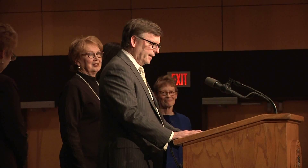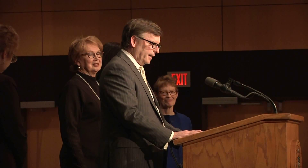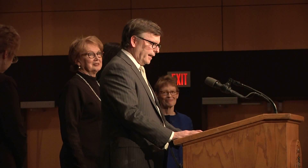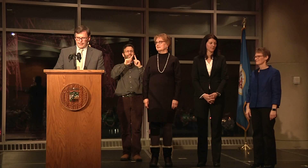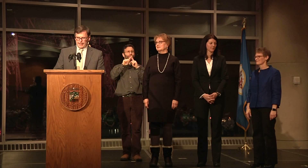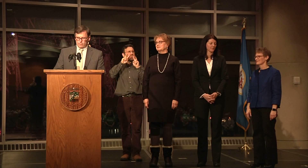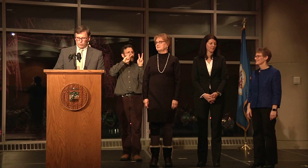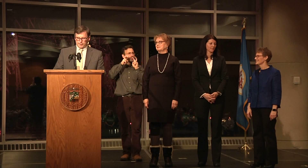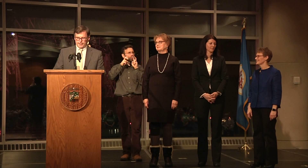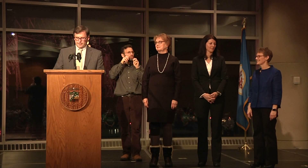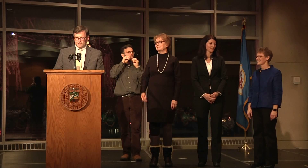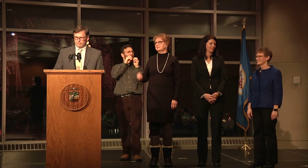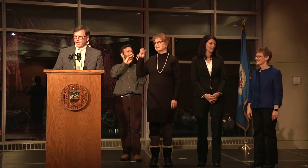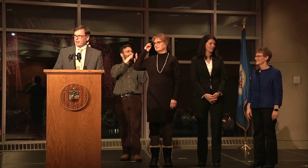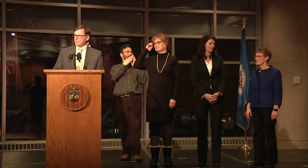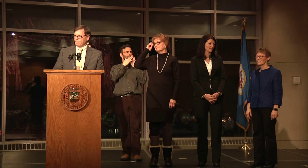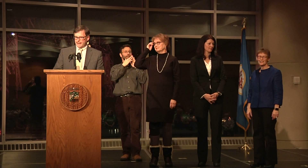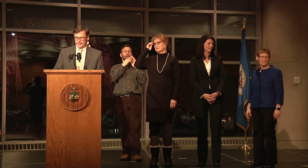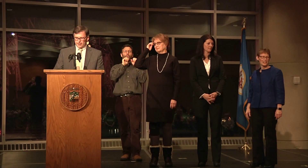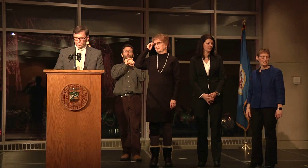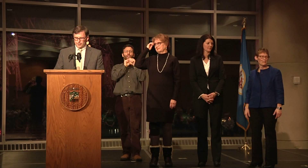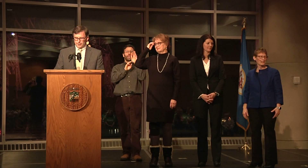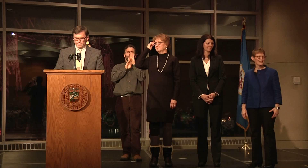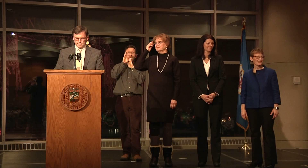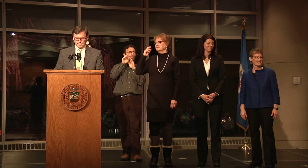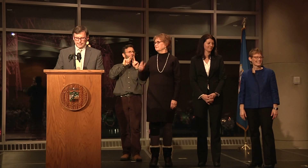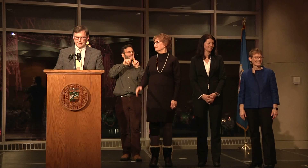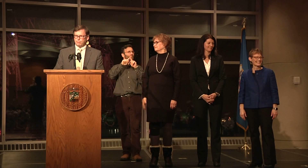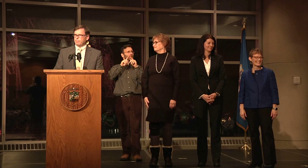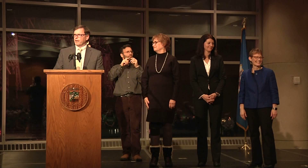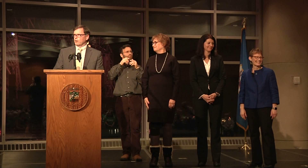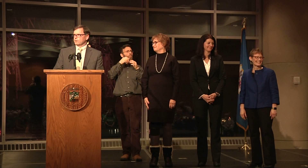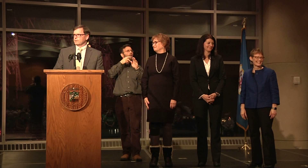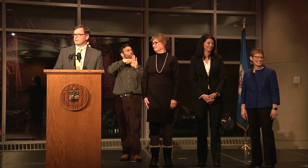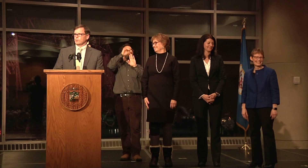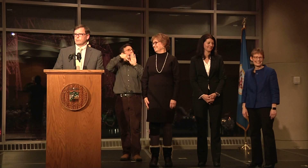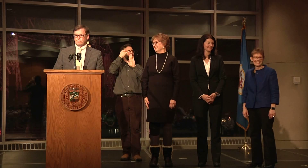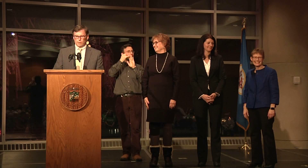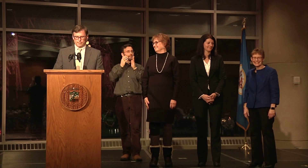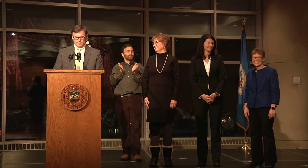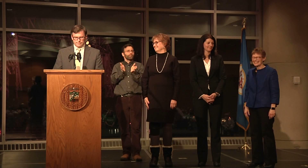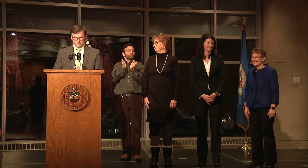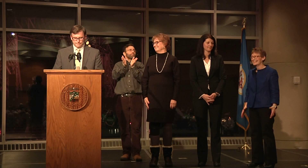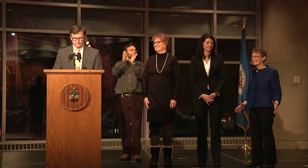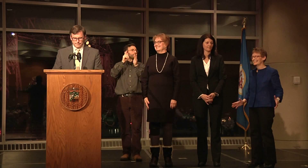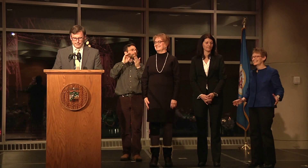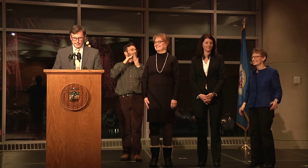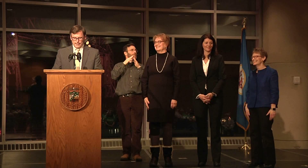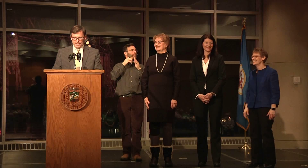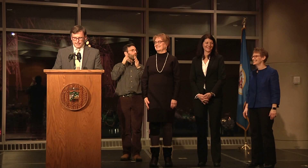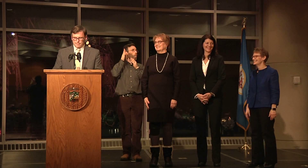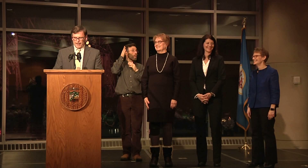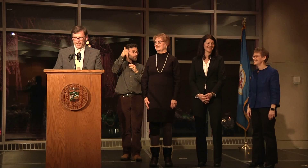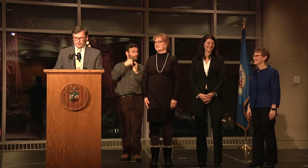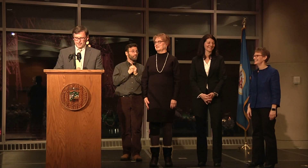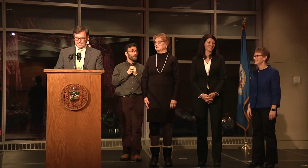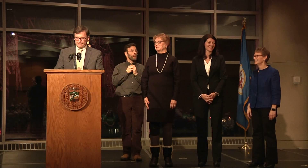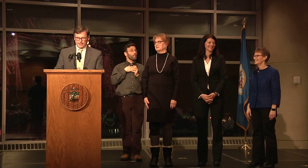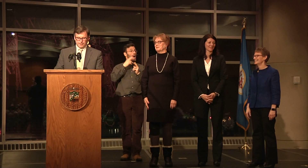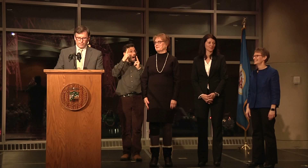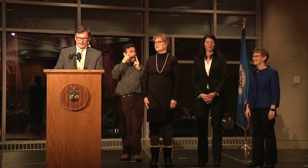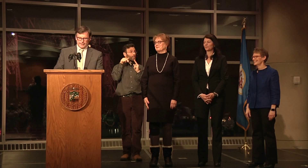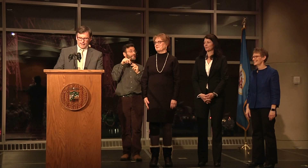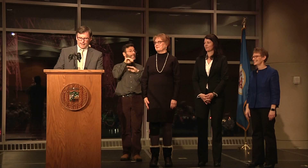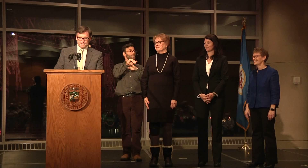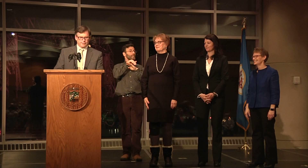City and working to develop the many initiatives that have propelled Duluth forward. It is my honor this